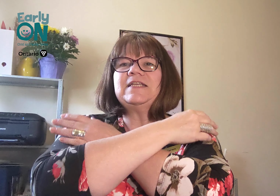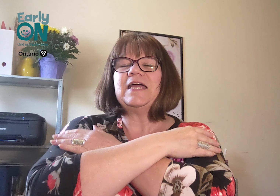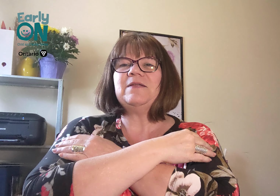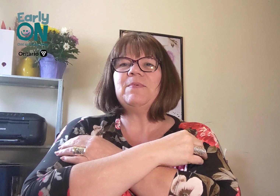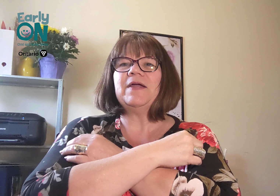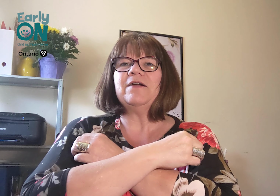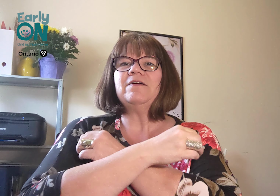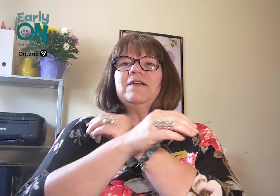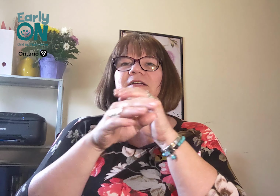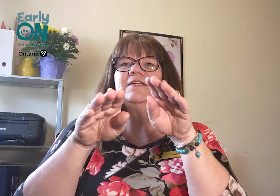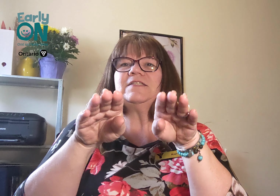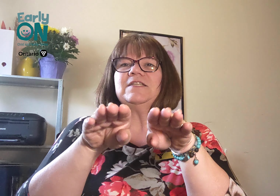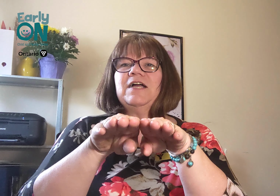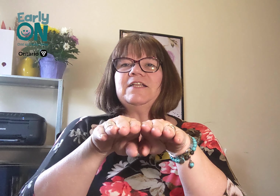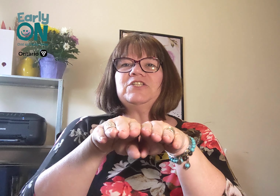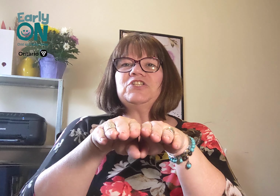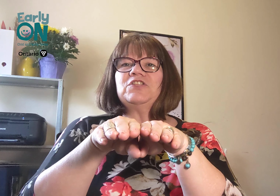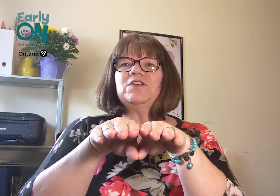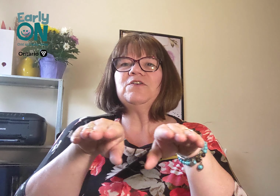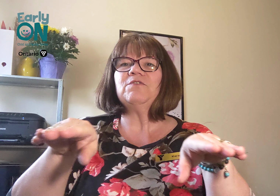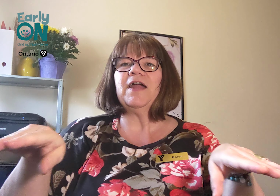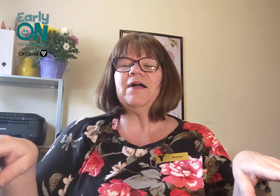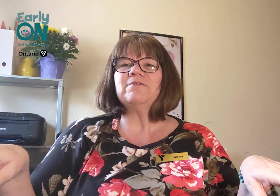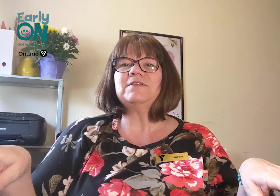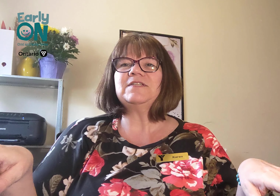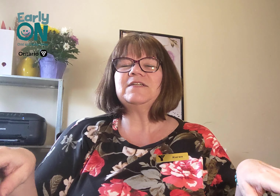Teddy bear, touch the ground.